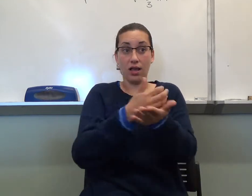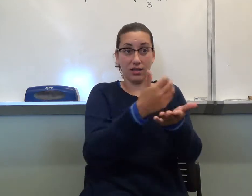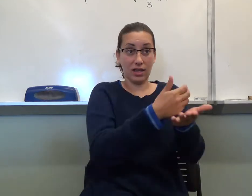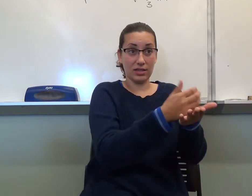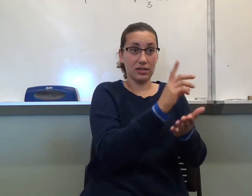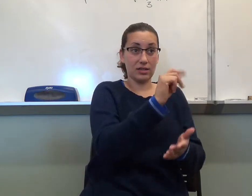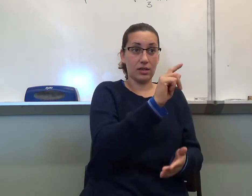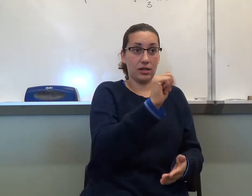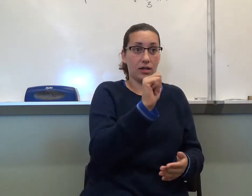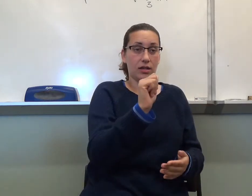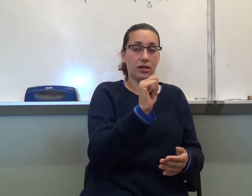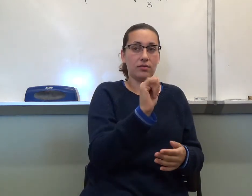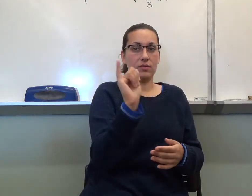simply accumulating.